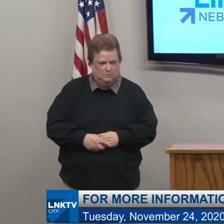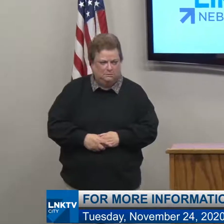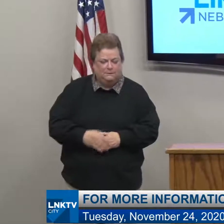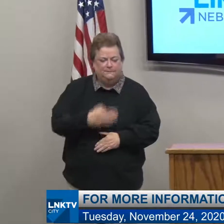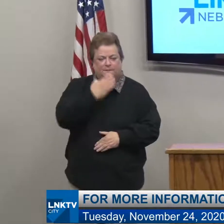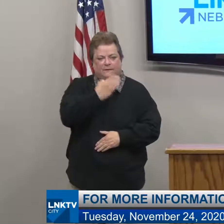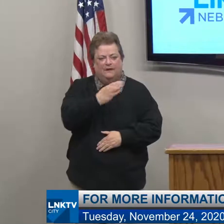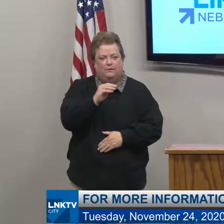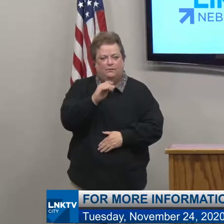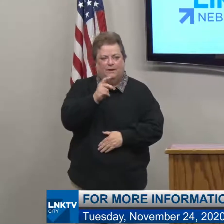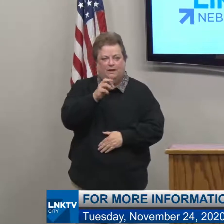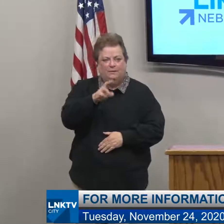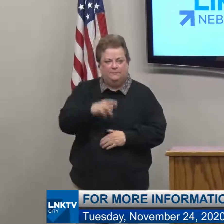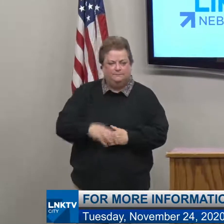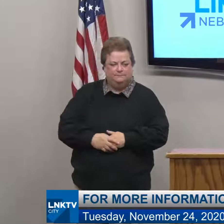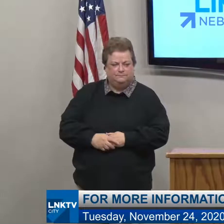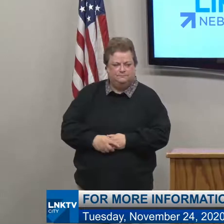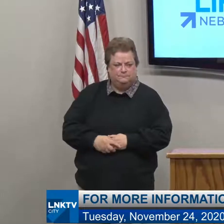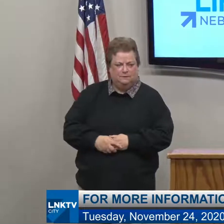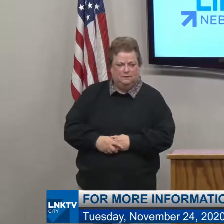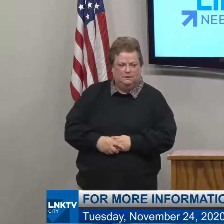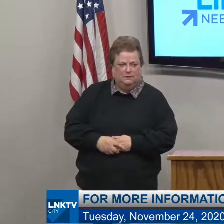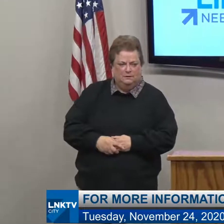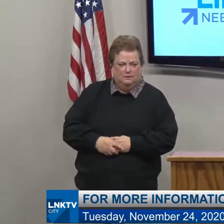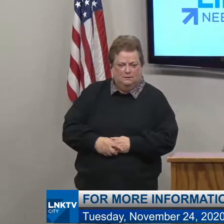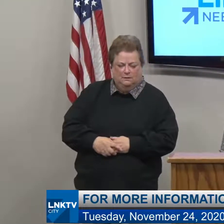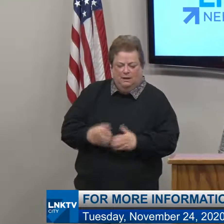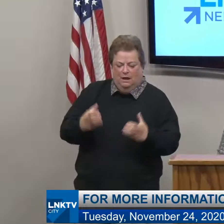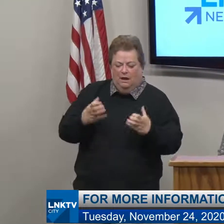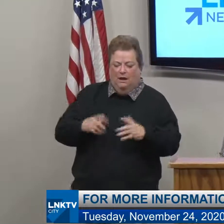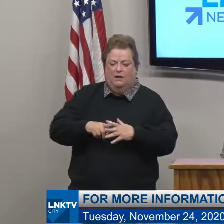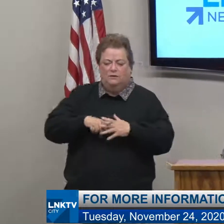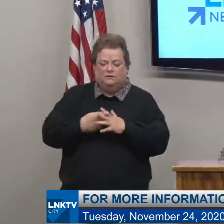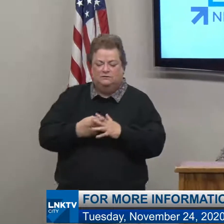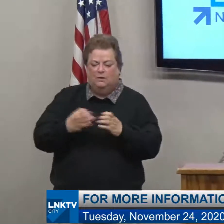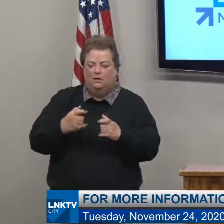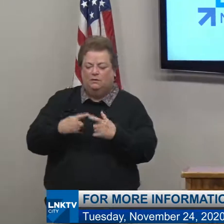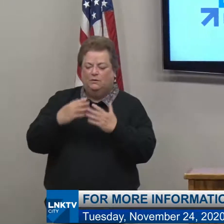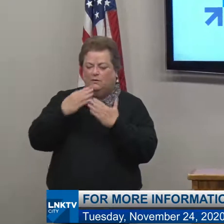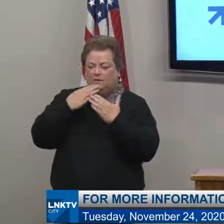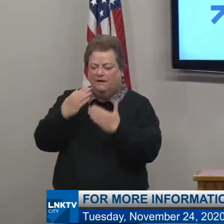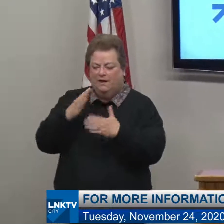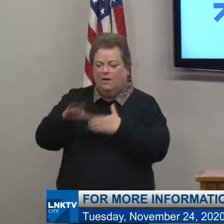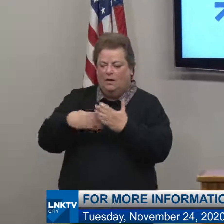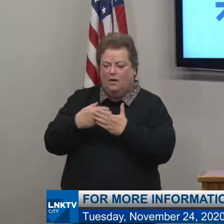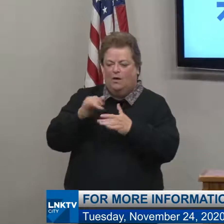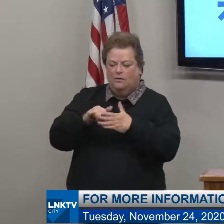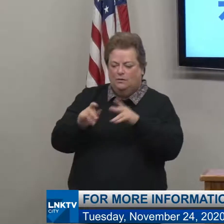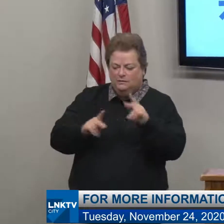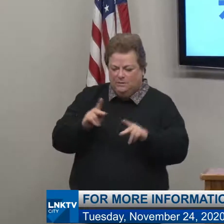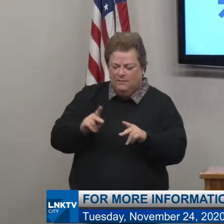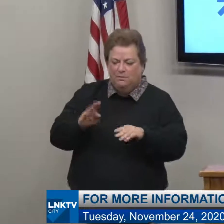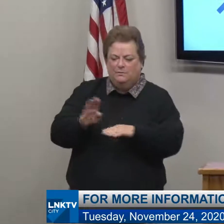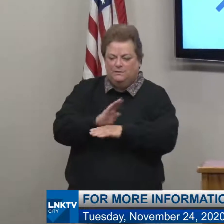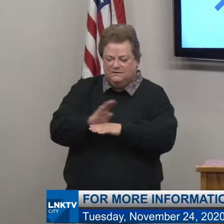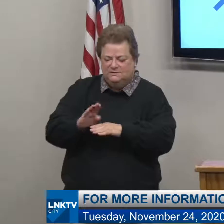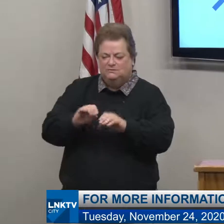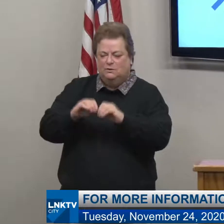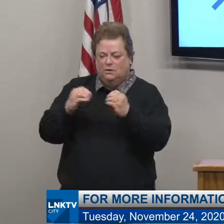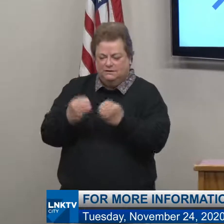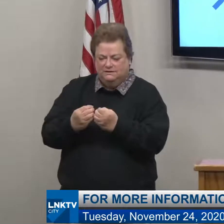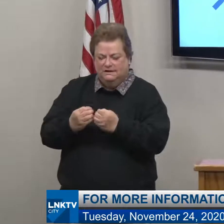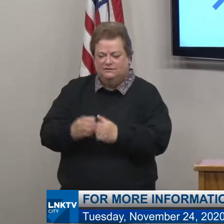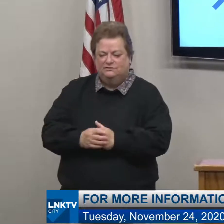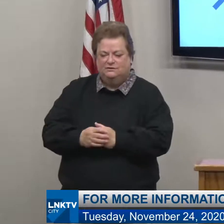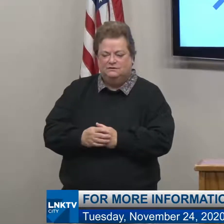Thank you, Mayor. I want to begin today by thanking all those individuals, businesses, and